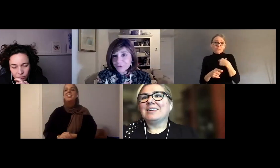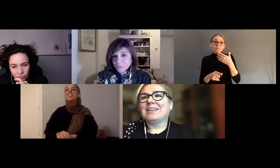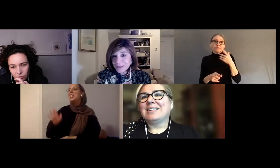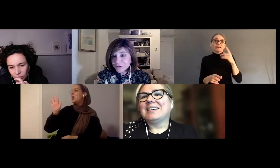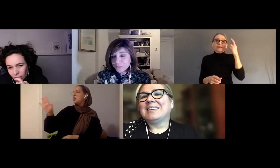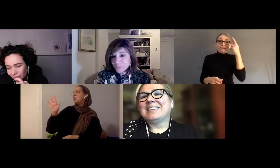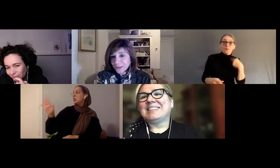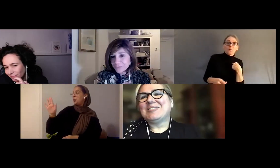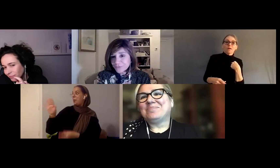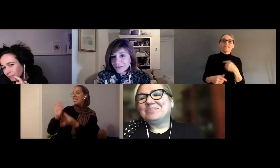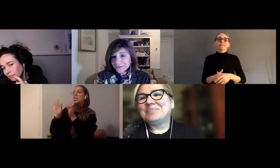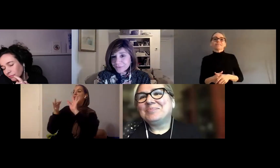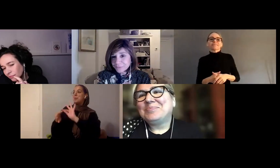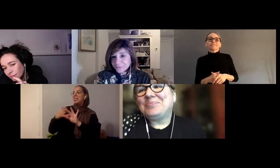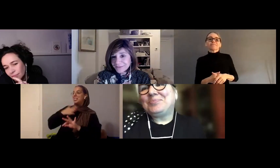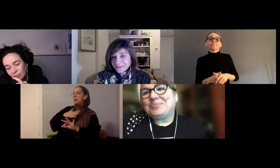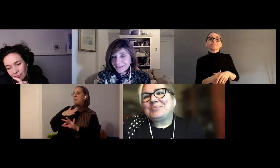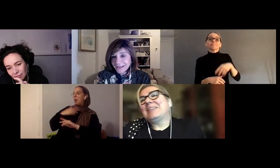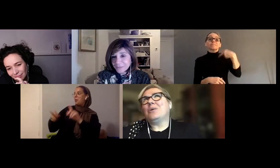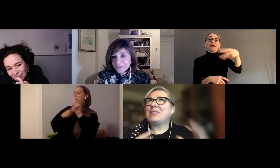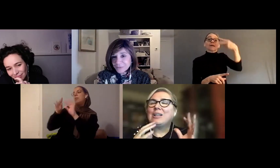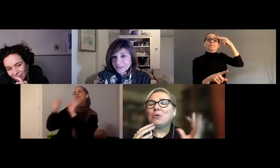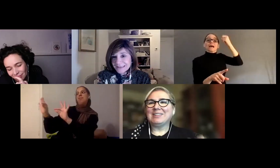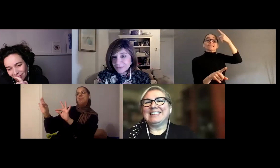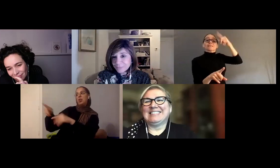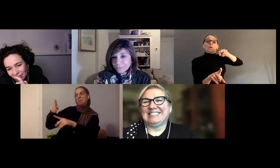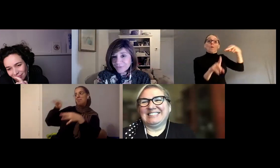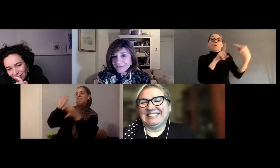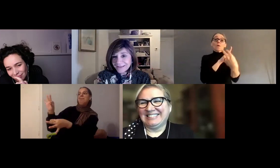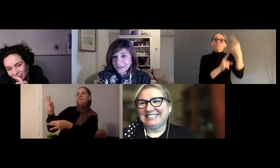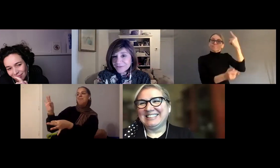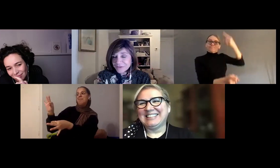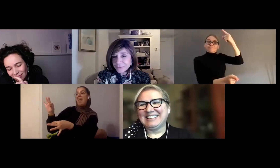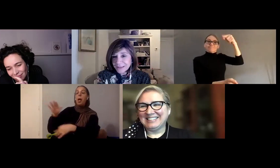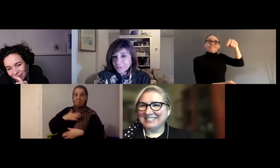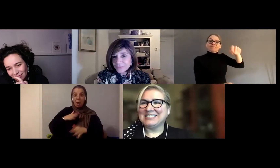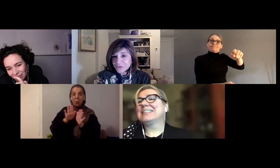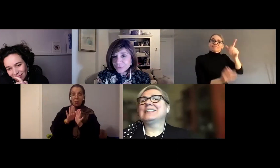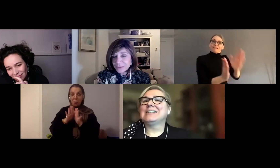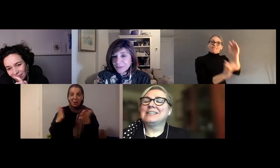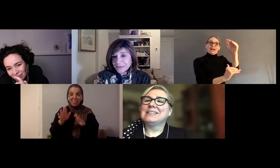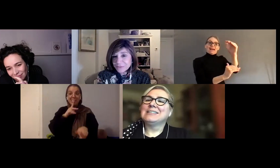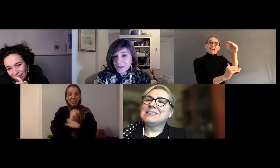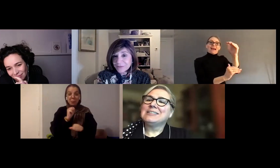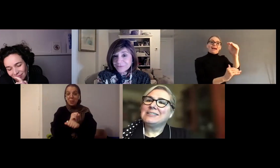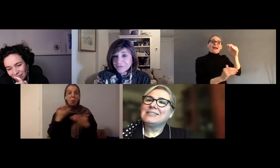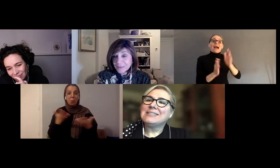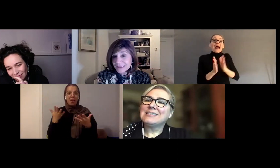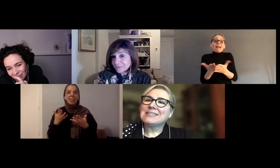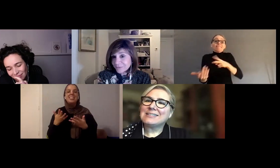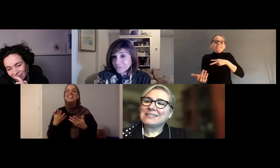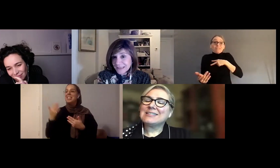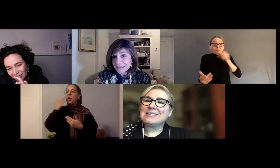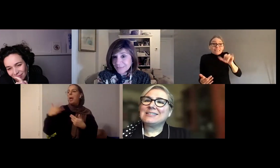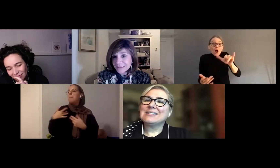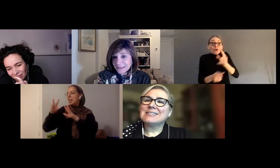right interpretation of what I was trying to do. I was doing I was doing what I do to others to